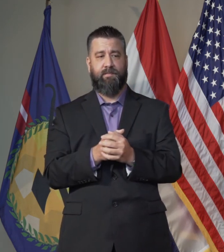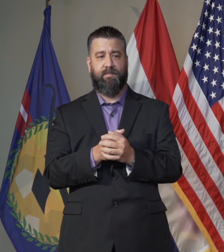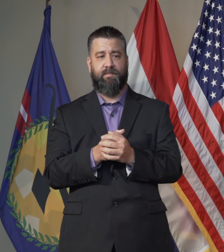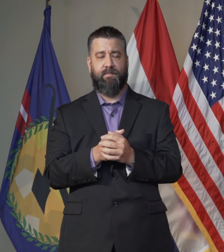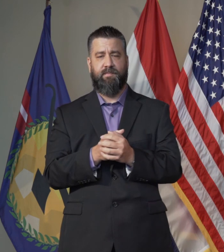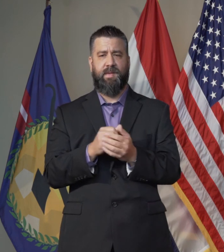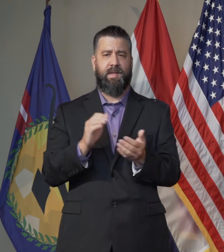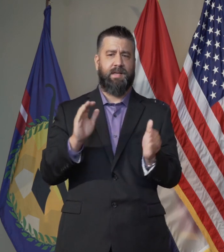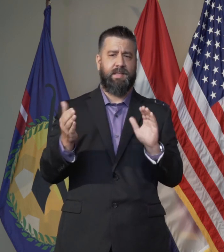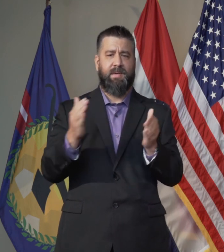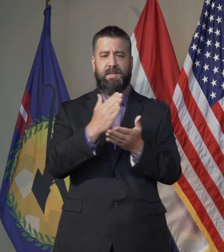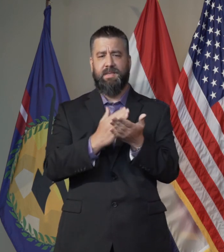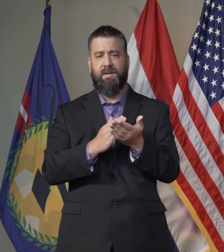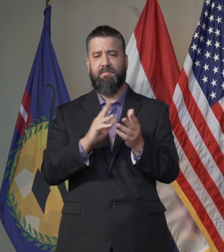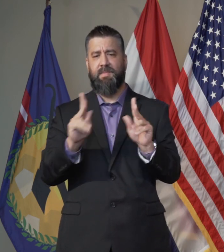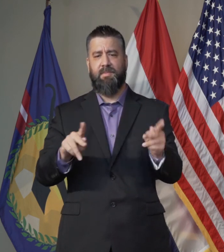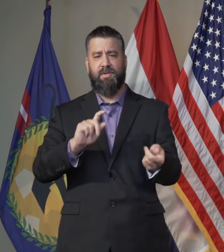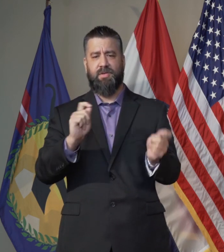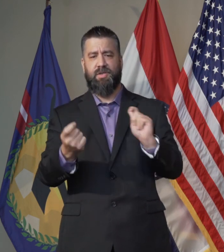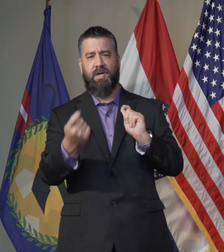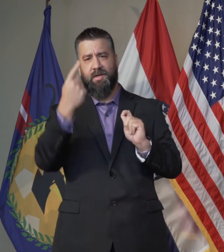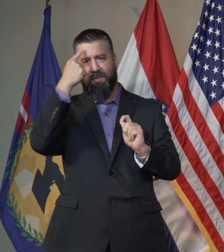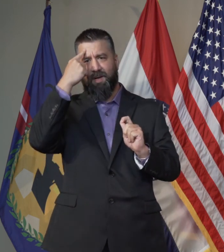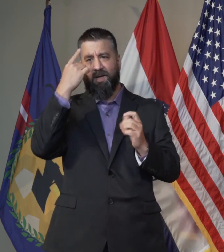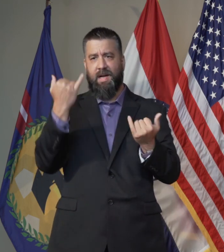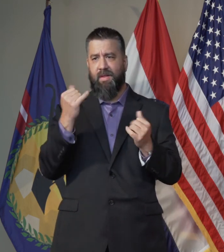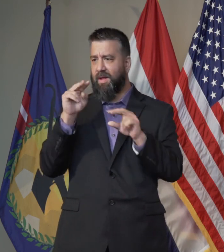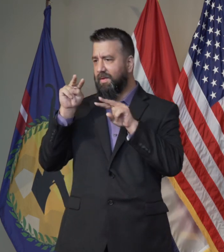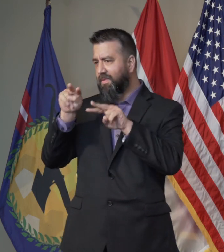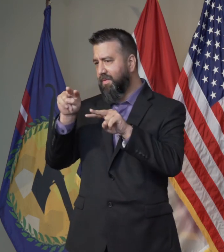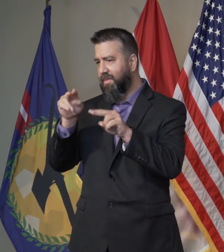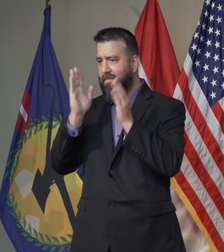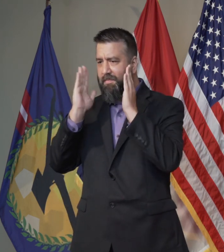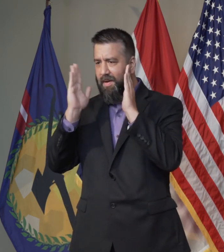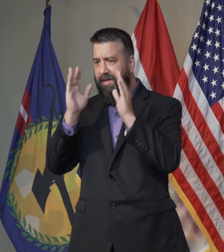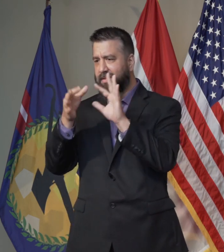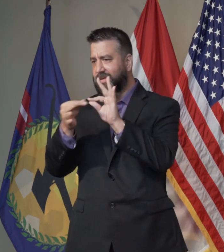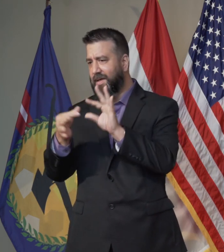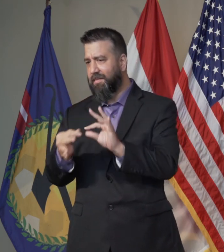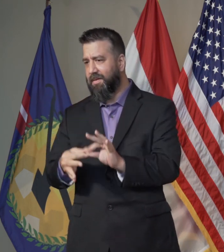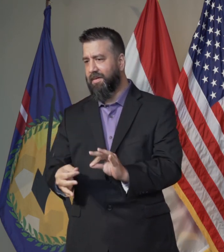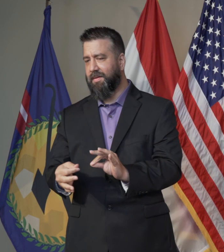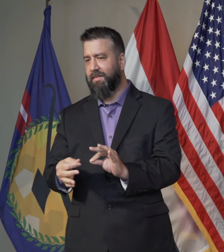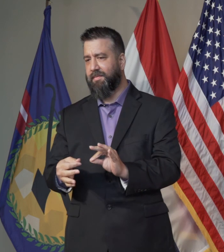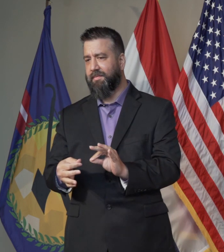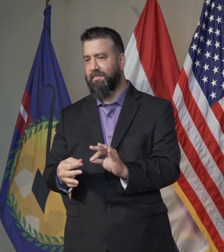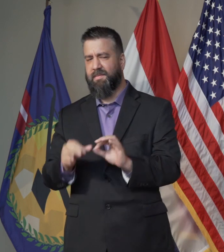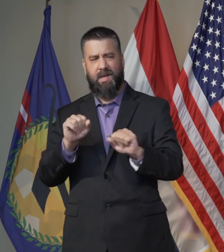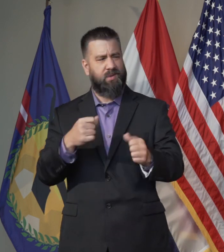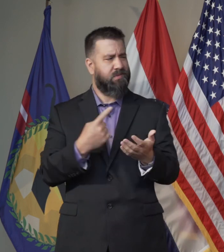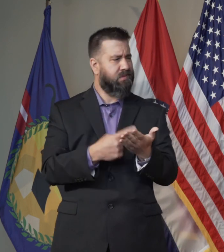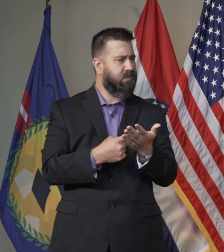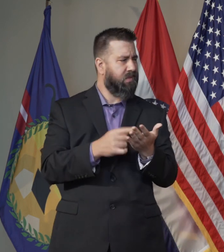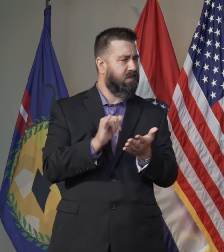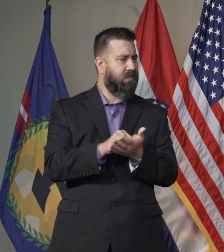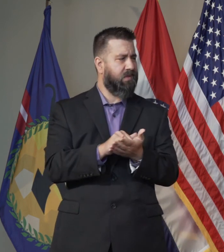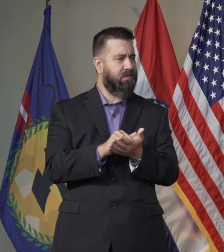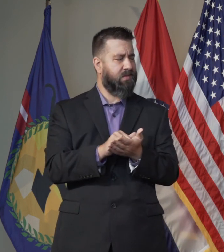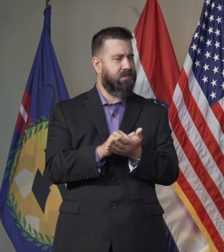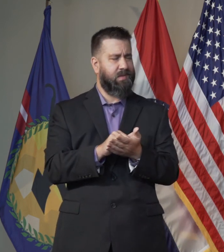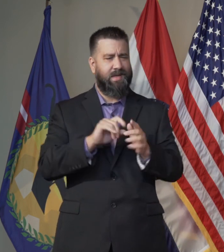some people to now suddenly want to listen to all the comments. That's been one of the things some people have been talking about. Can you address that? Because it wasn't like